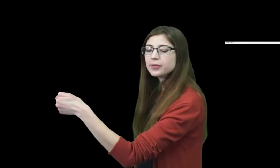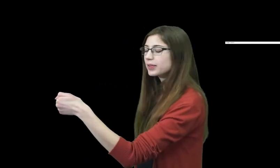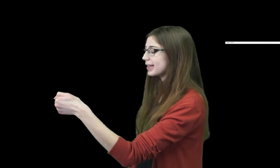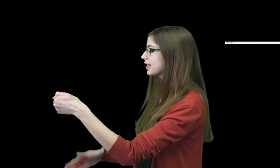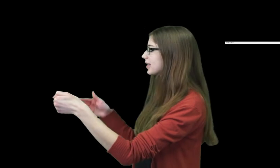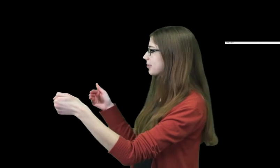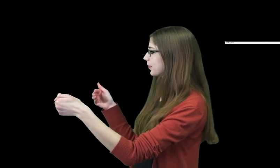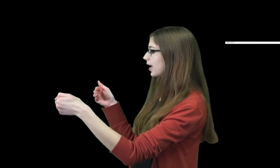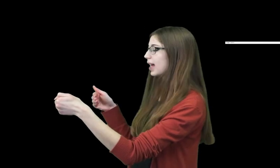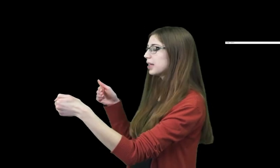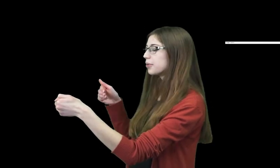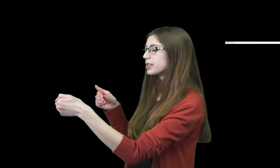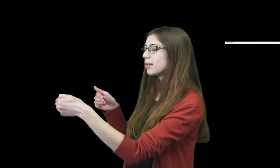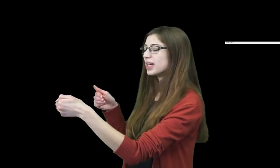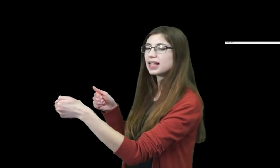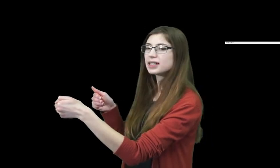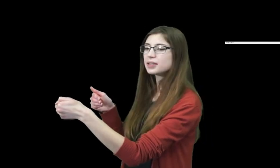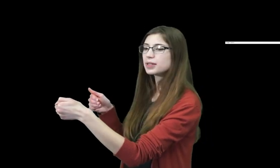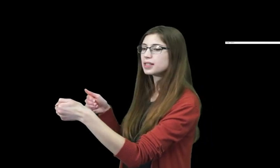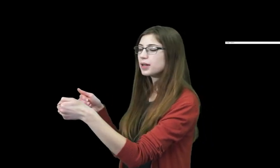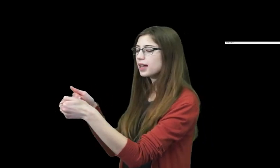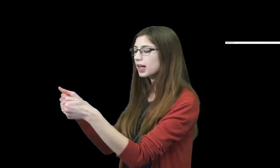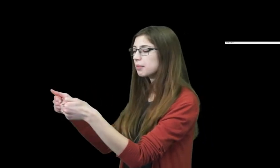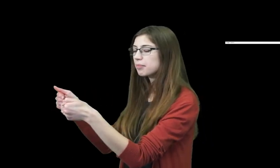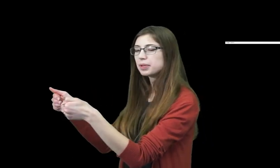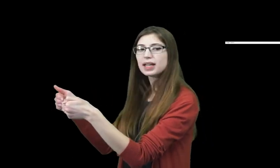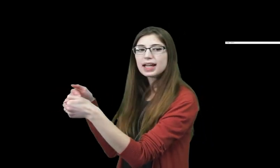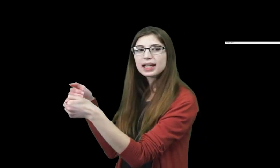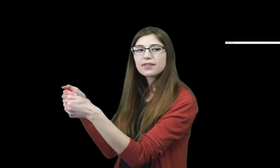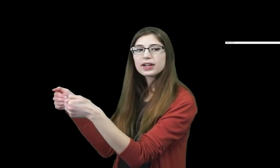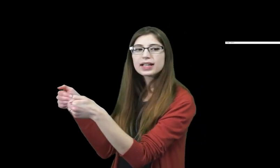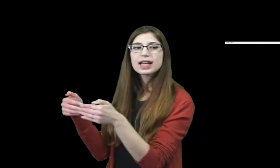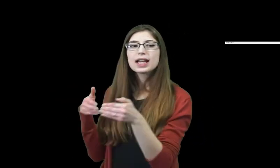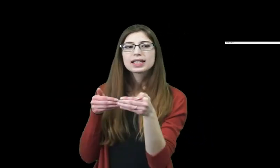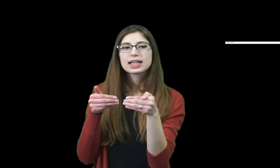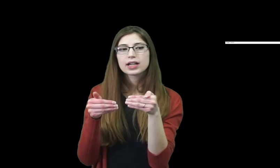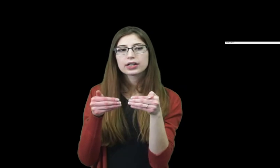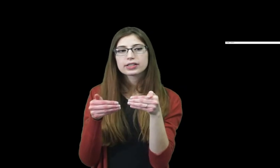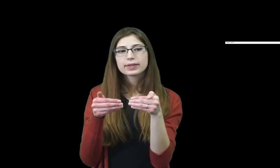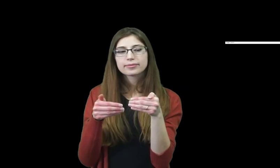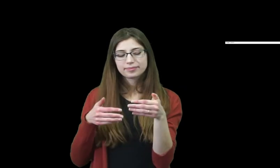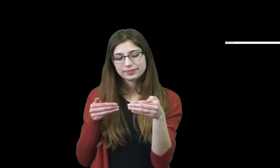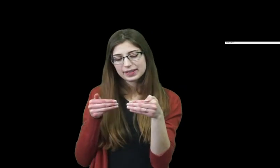like this. And your dominant hand is going to come up and get very near to it. Near.